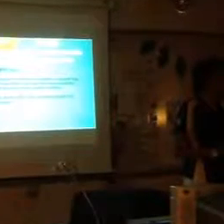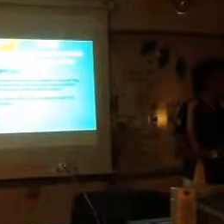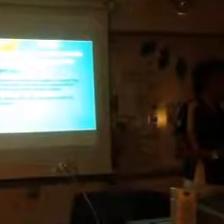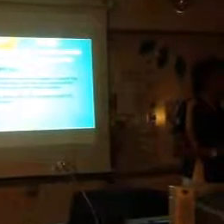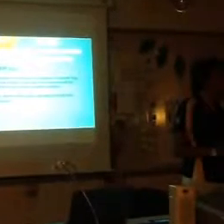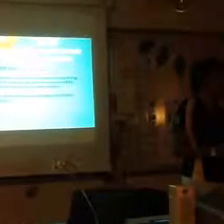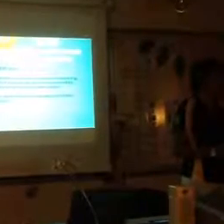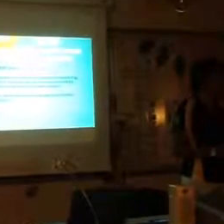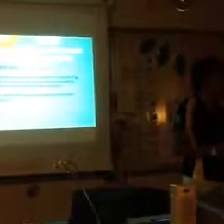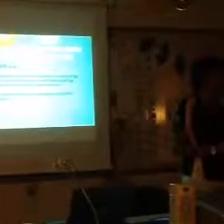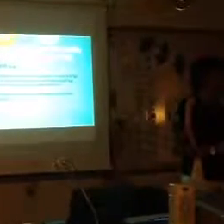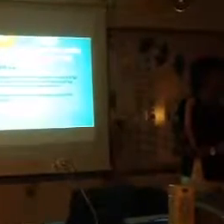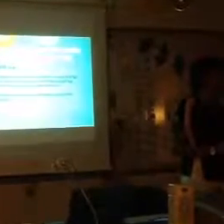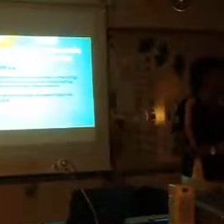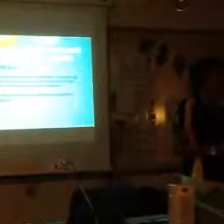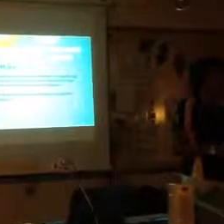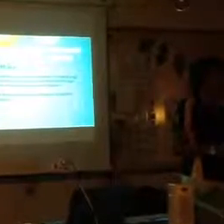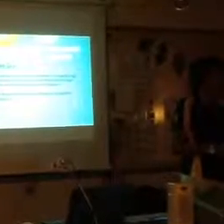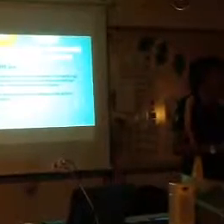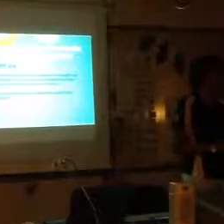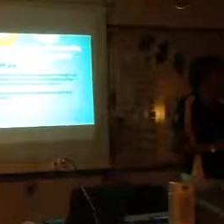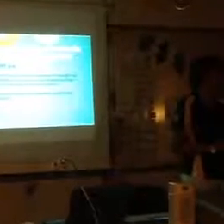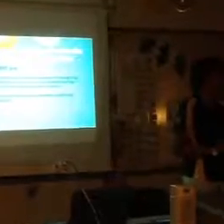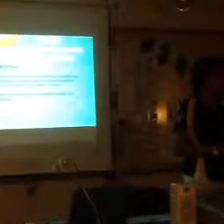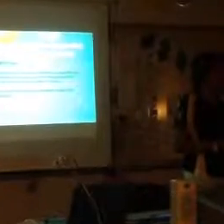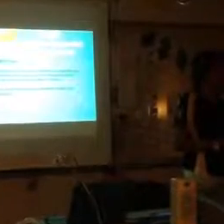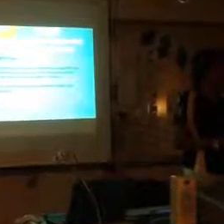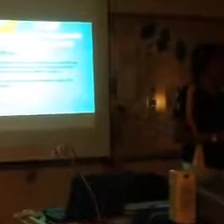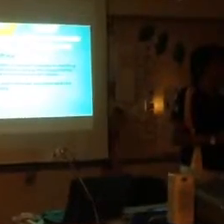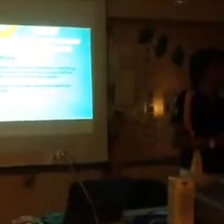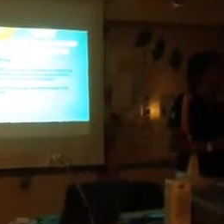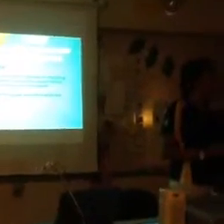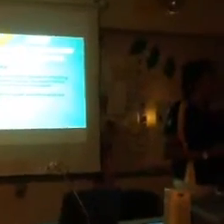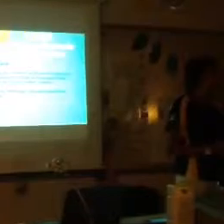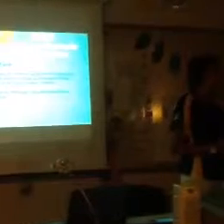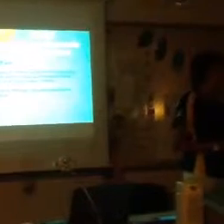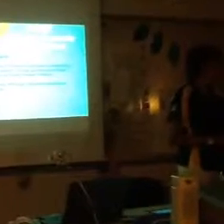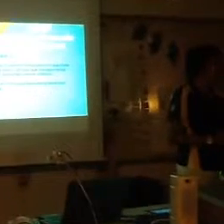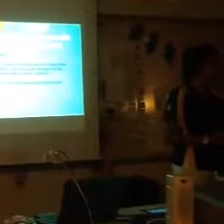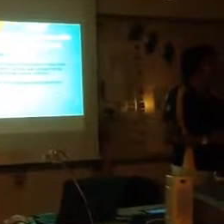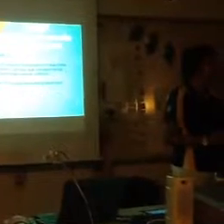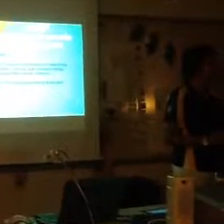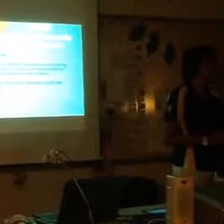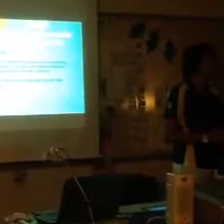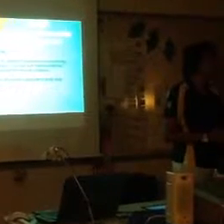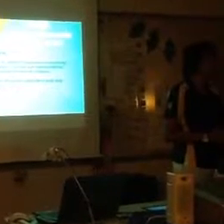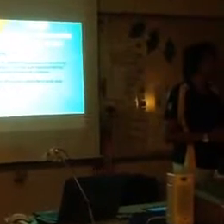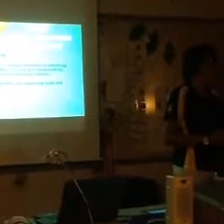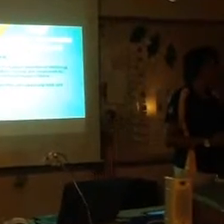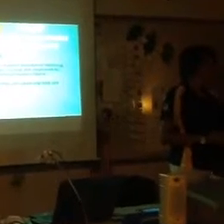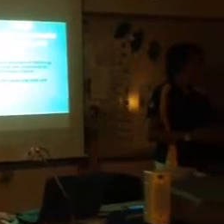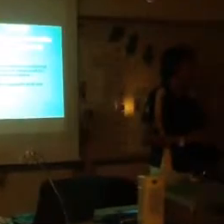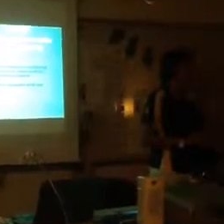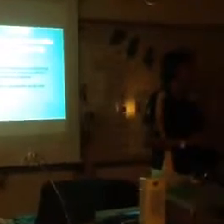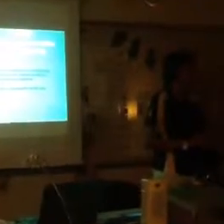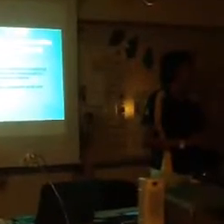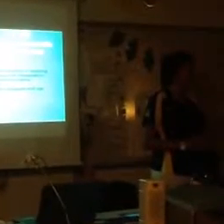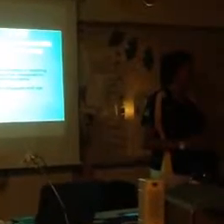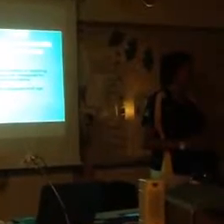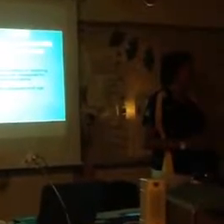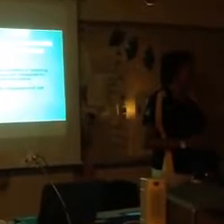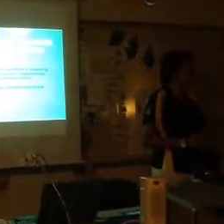grades are kept on the report card as a percentage. And so that helps them calculate grade rankings for high school and that kind